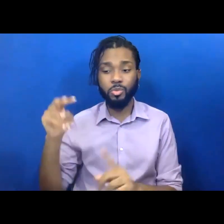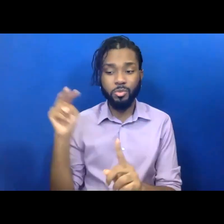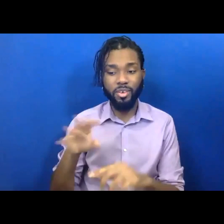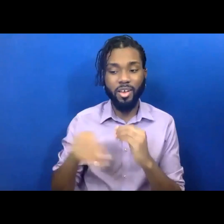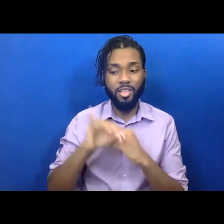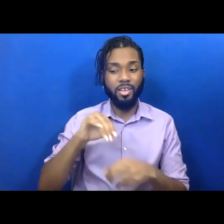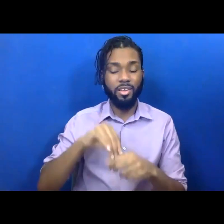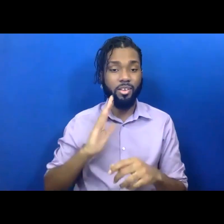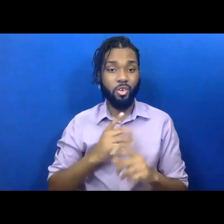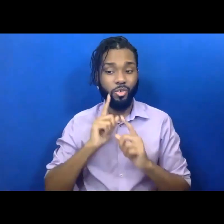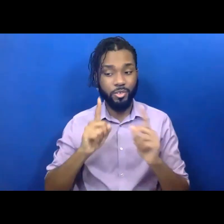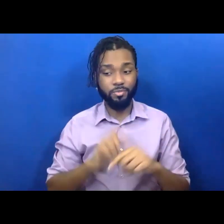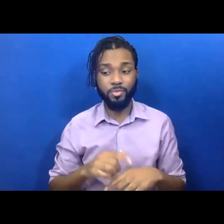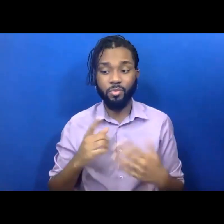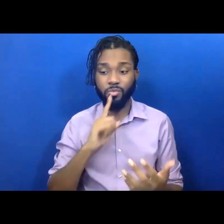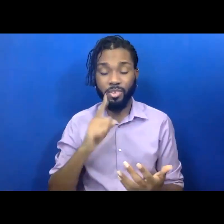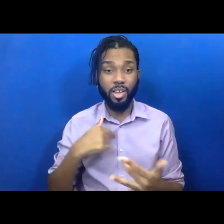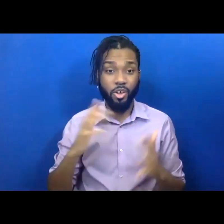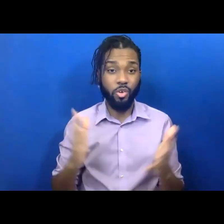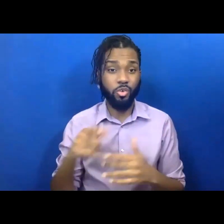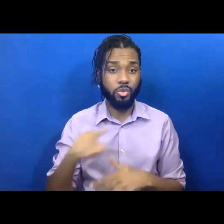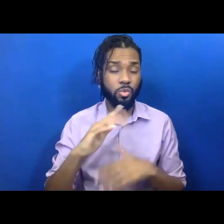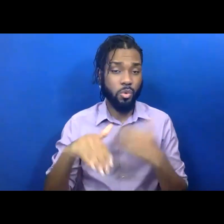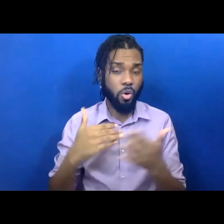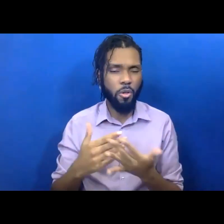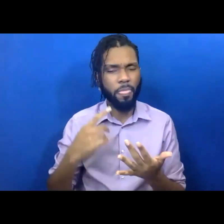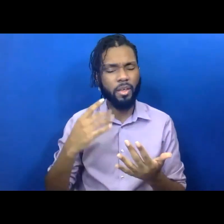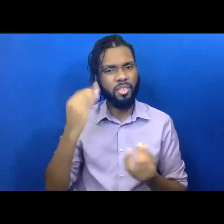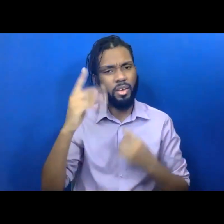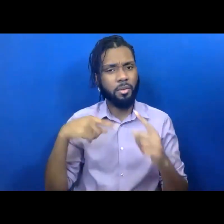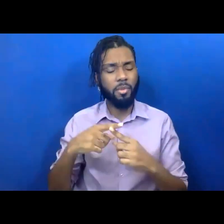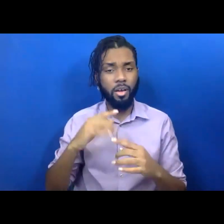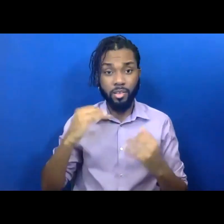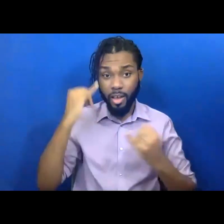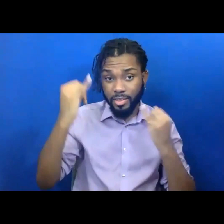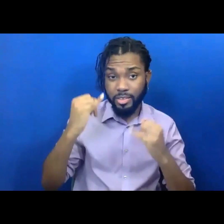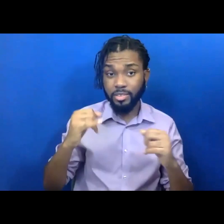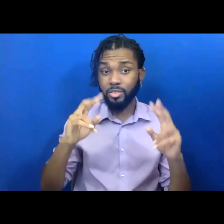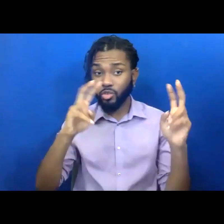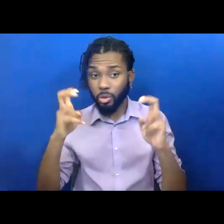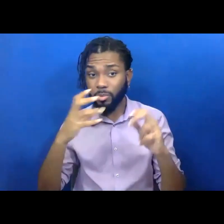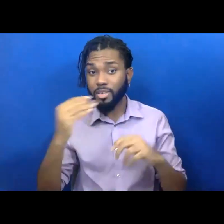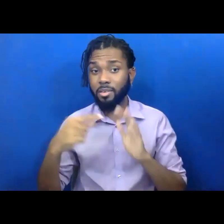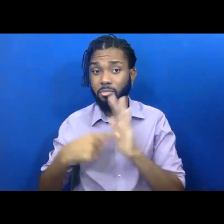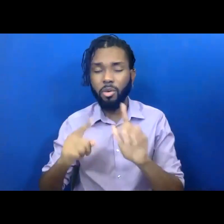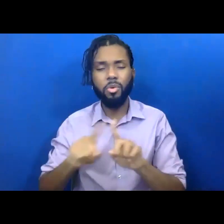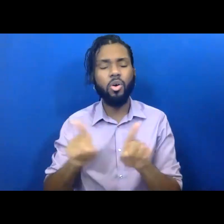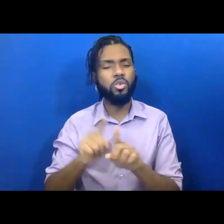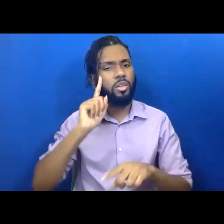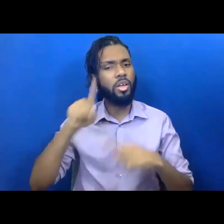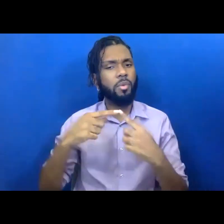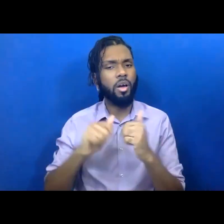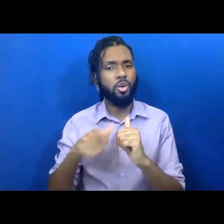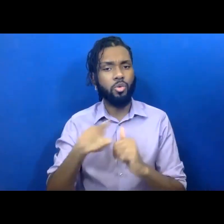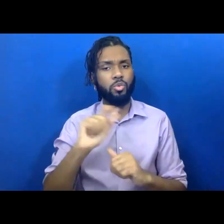I encourage you all to really be thinking not just about ideas and topics and models, but how you can use inclusive practices